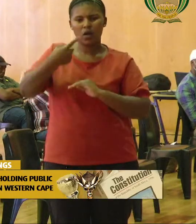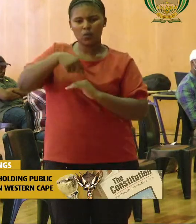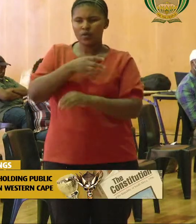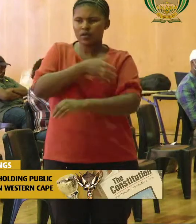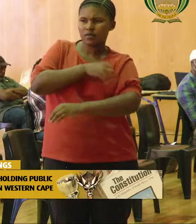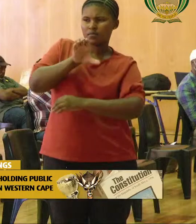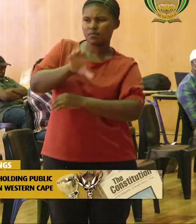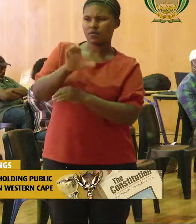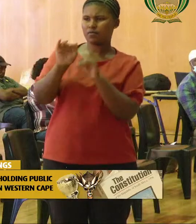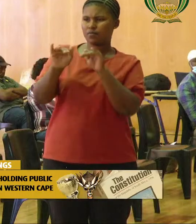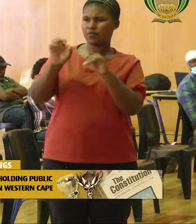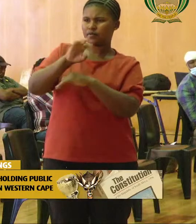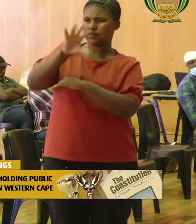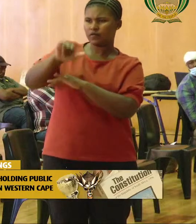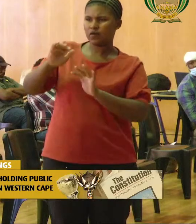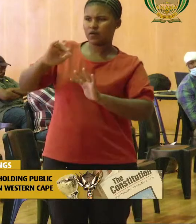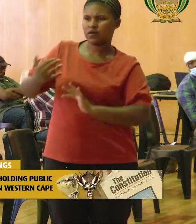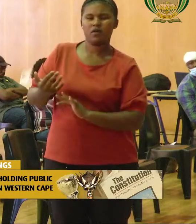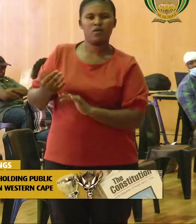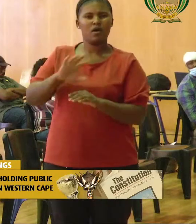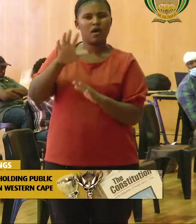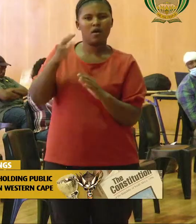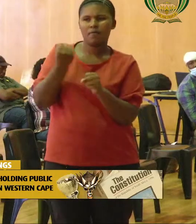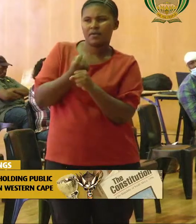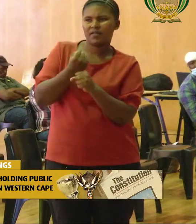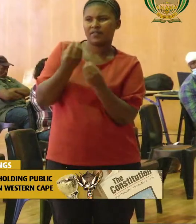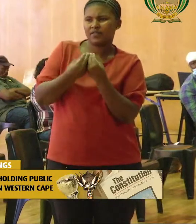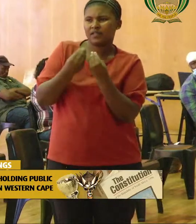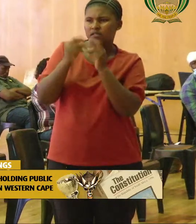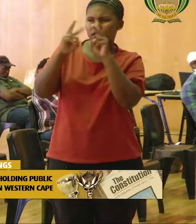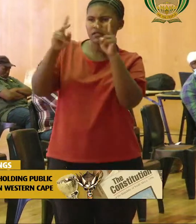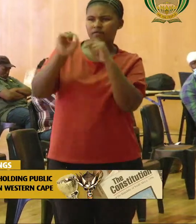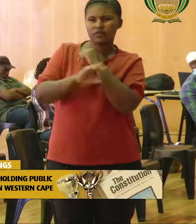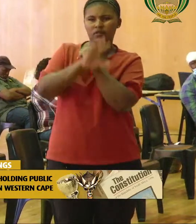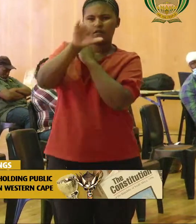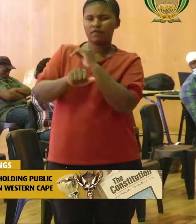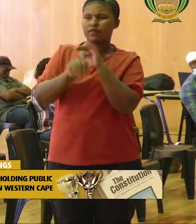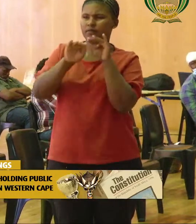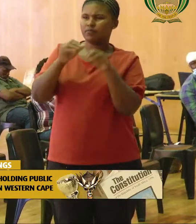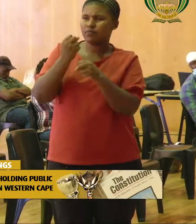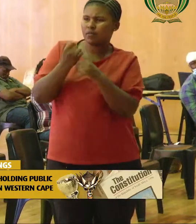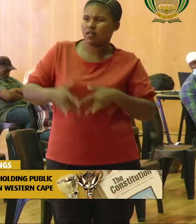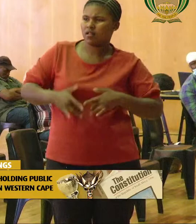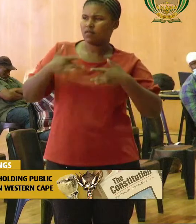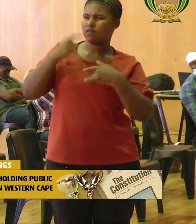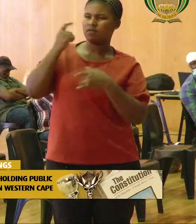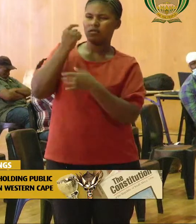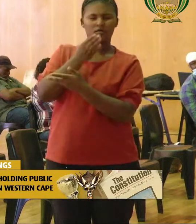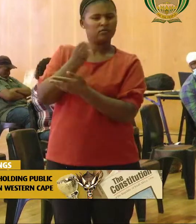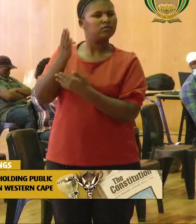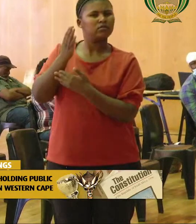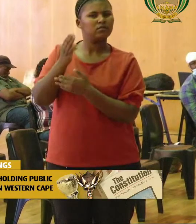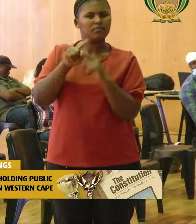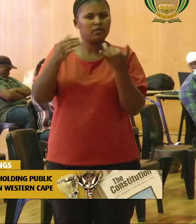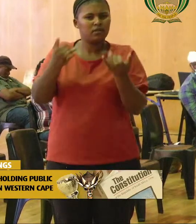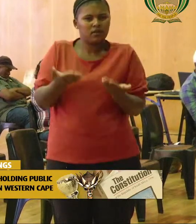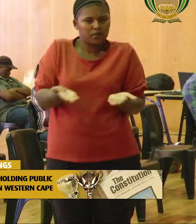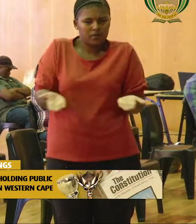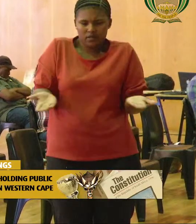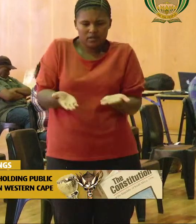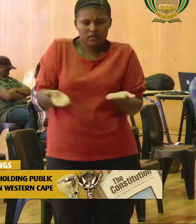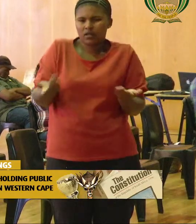empower our people? How do we make izinto be different for our people to make living? And then yet we are